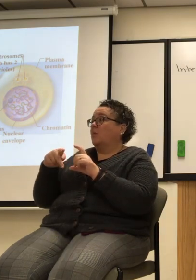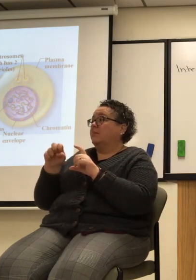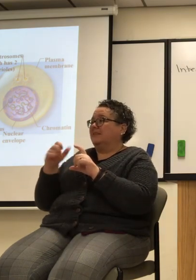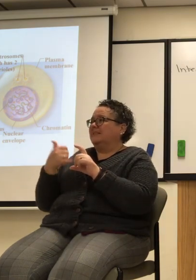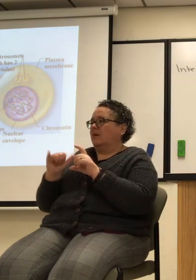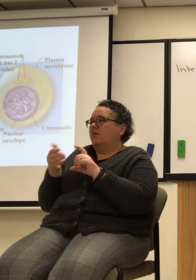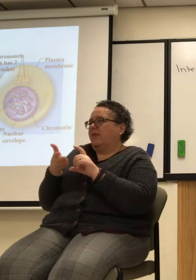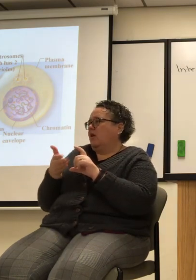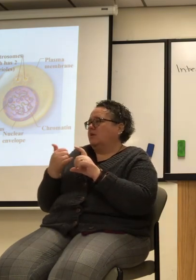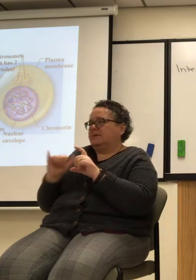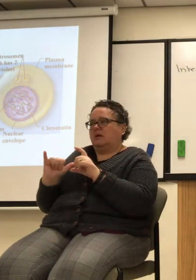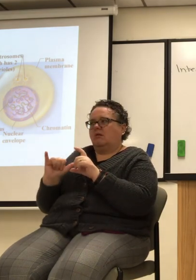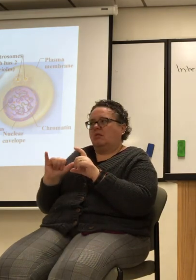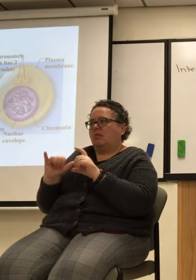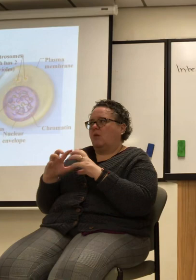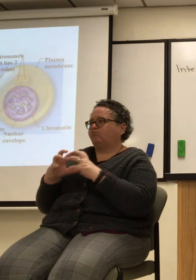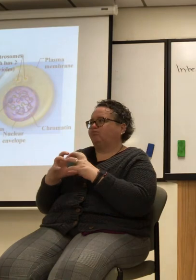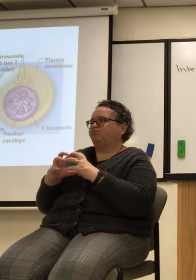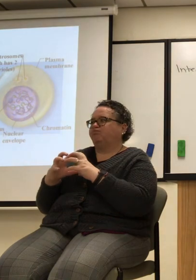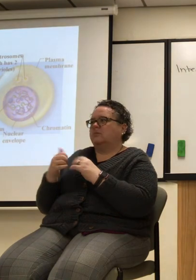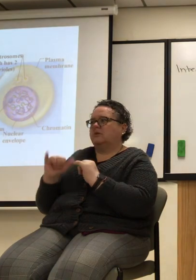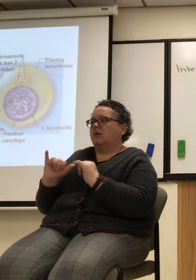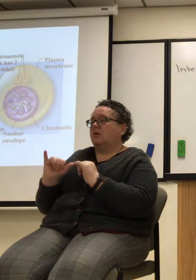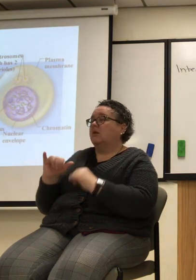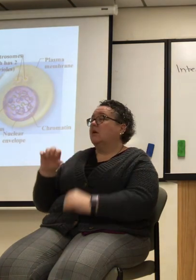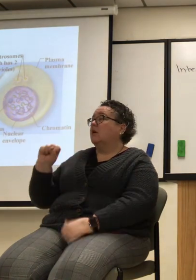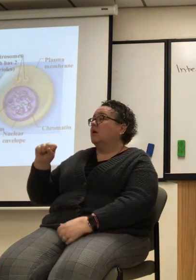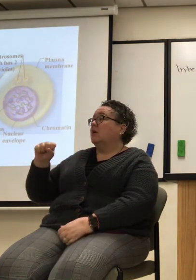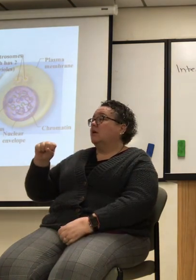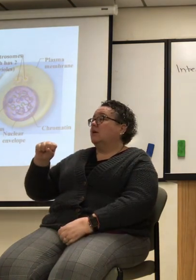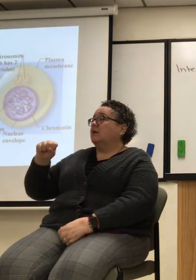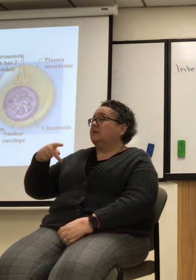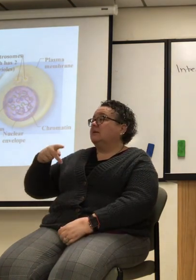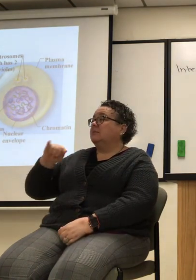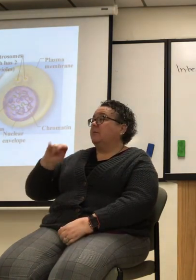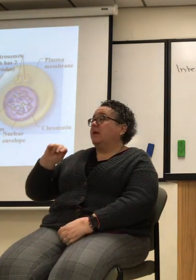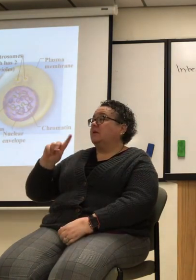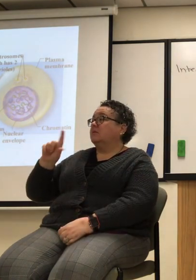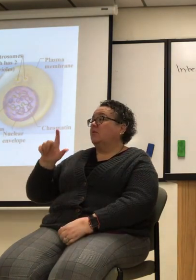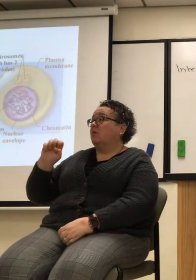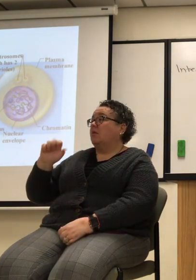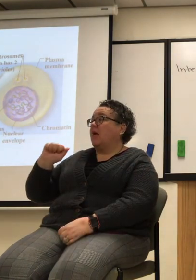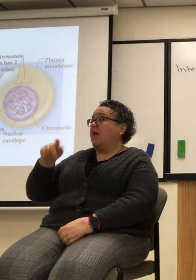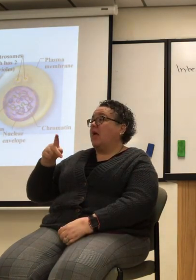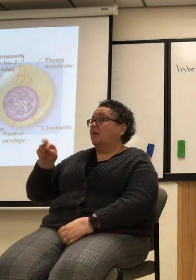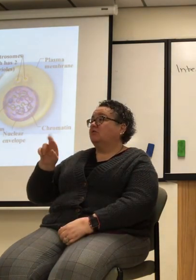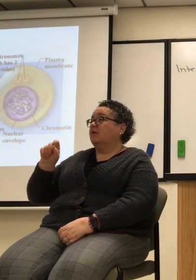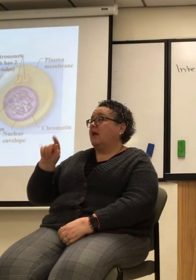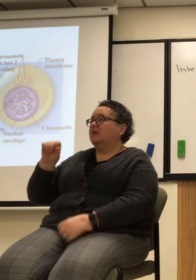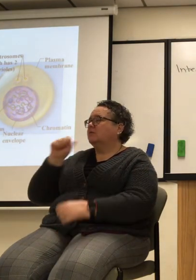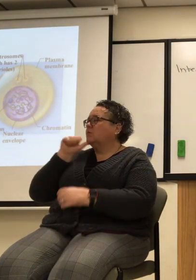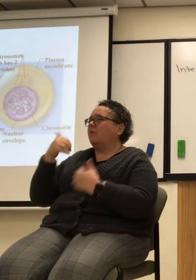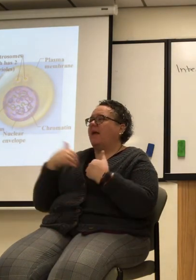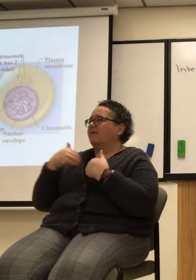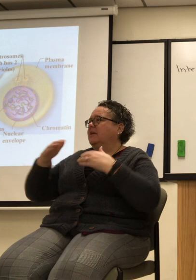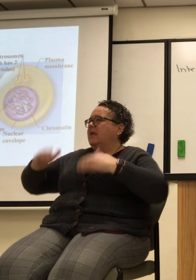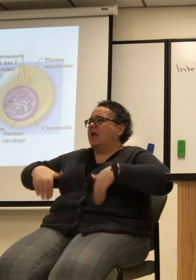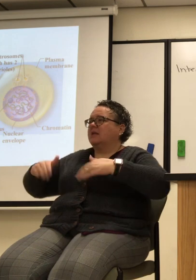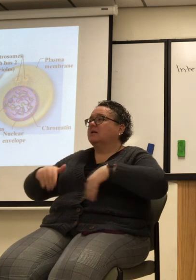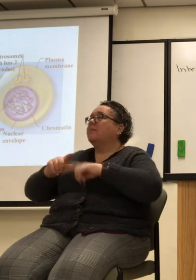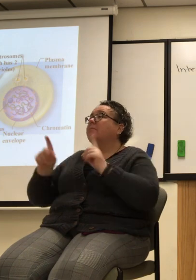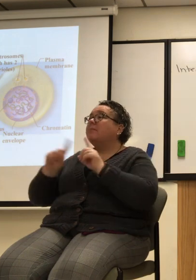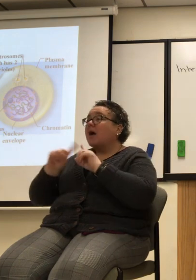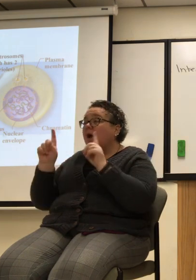there. Now, the spindle apparatus, you really don't have it yet. The only thing we notice is that there are two